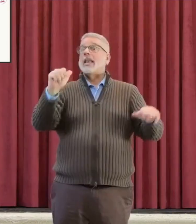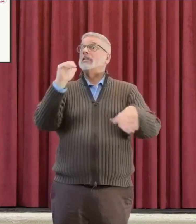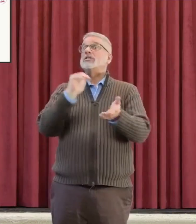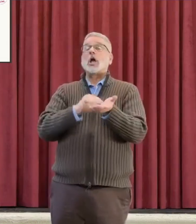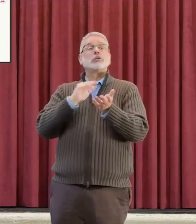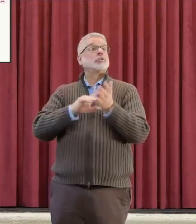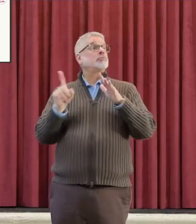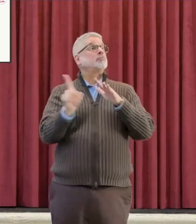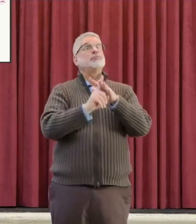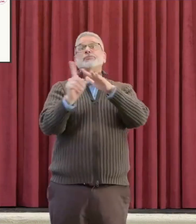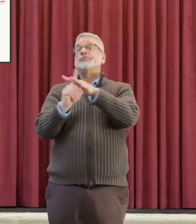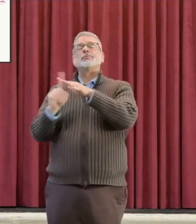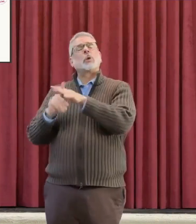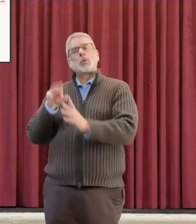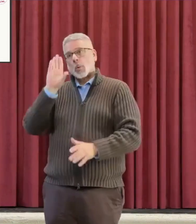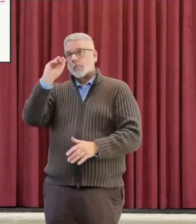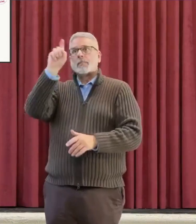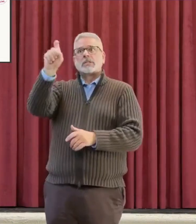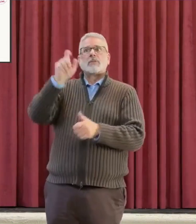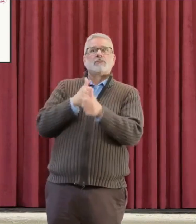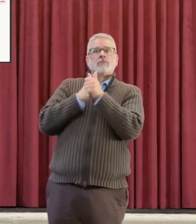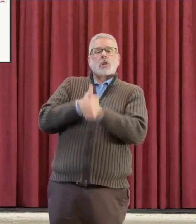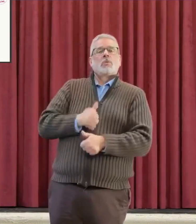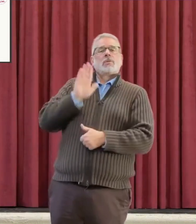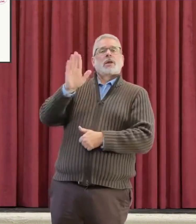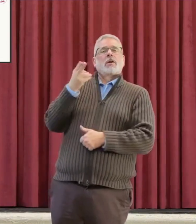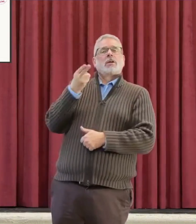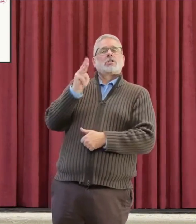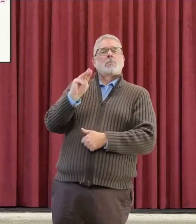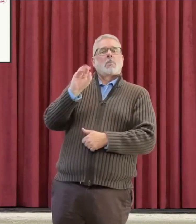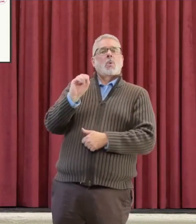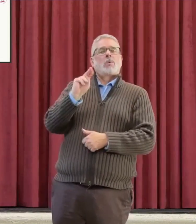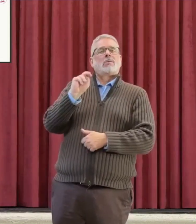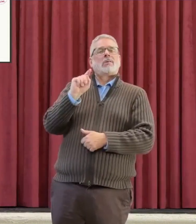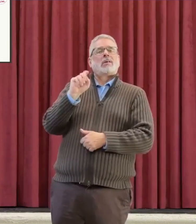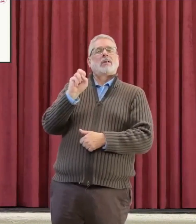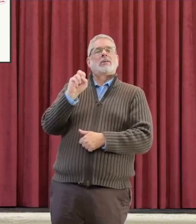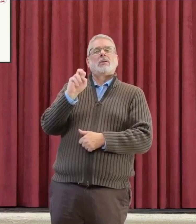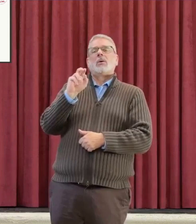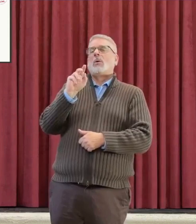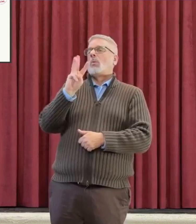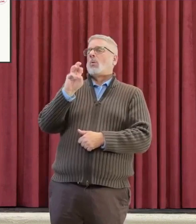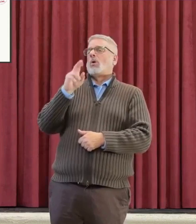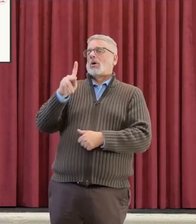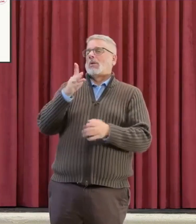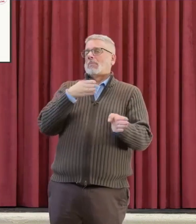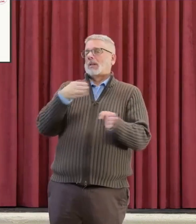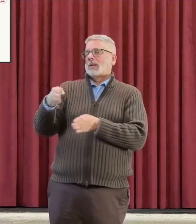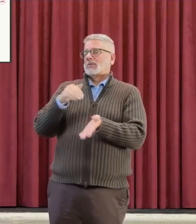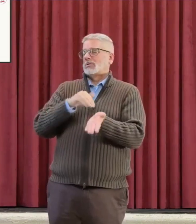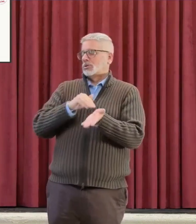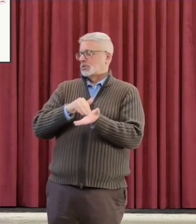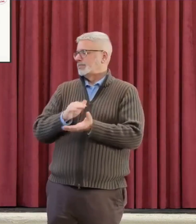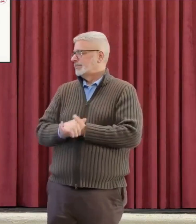doctor you want. You need to see the plan's network doctor. And